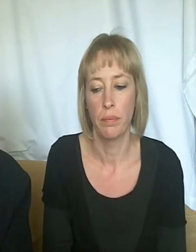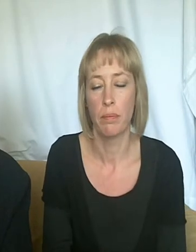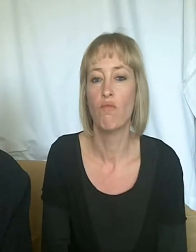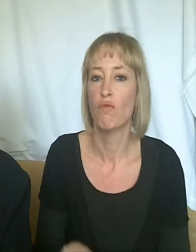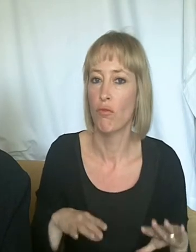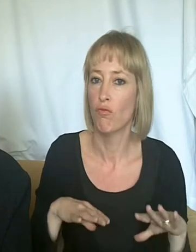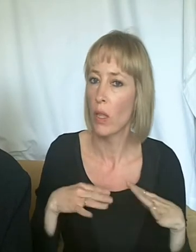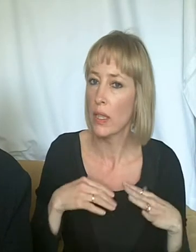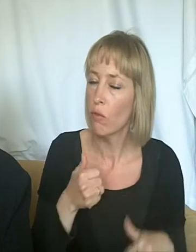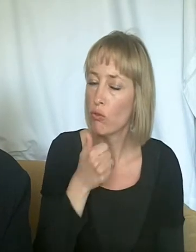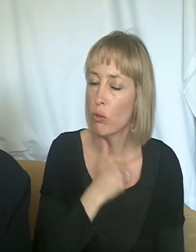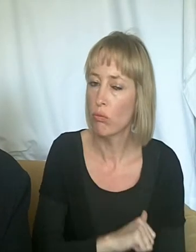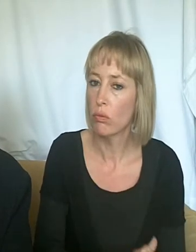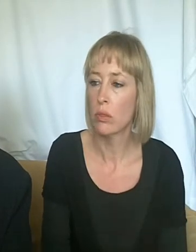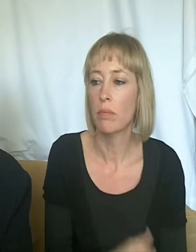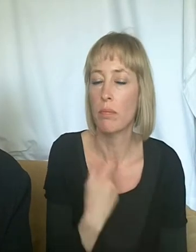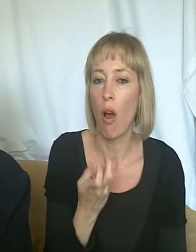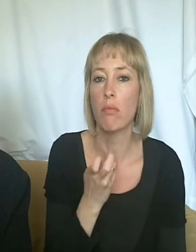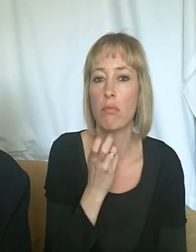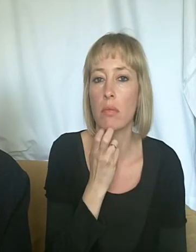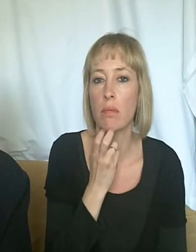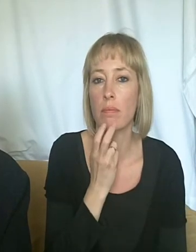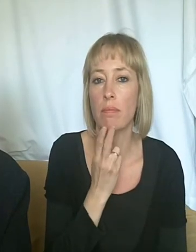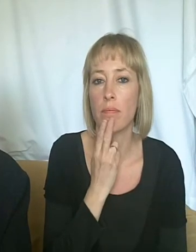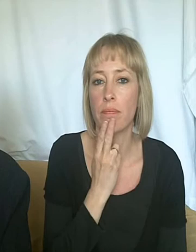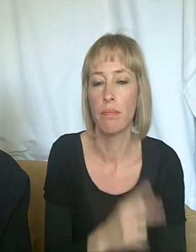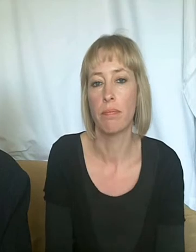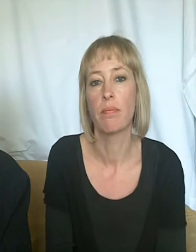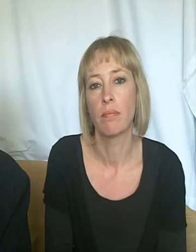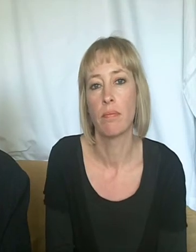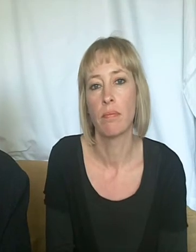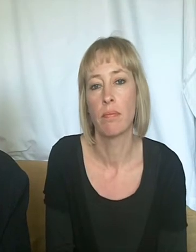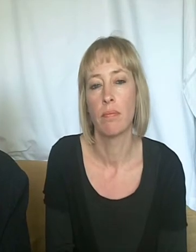and ready for use on your electronic cigarette.